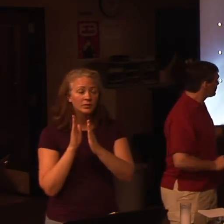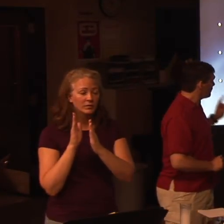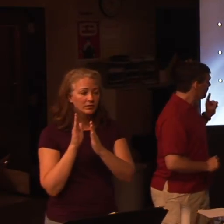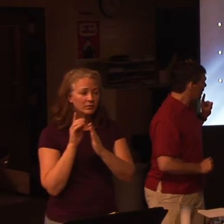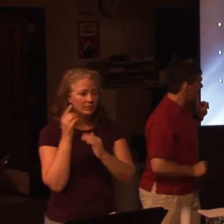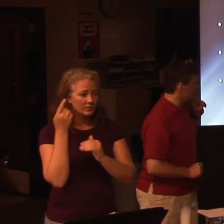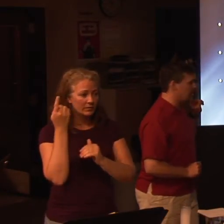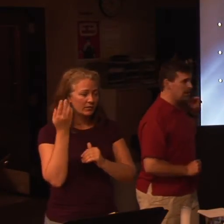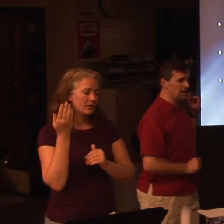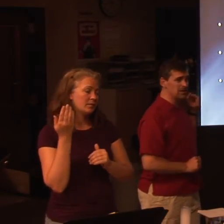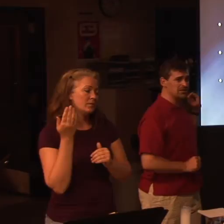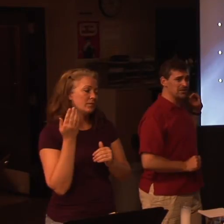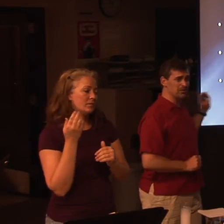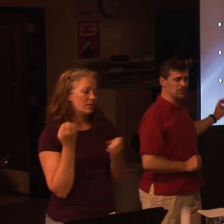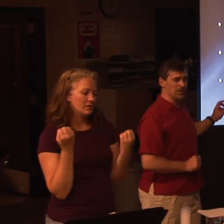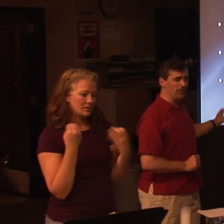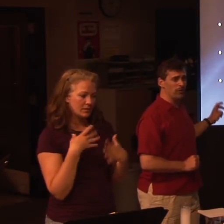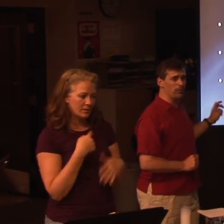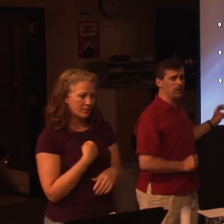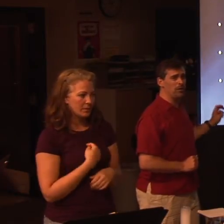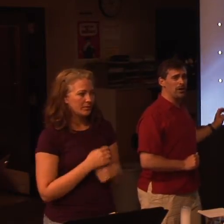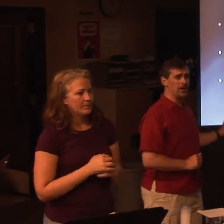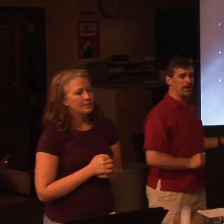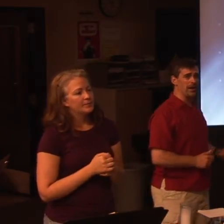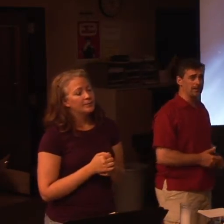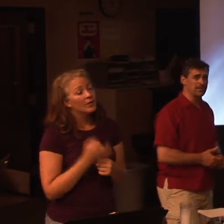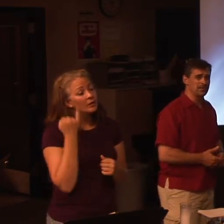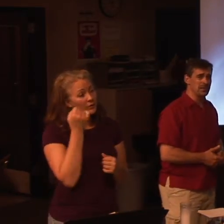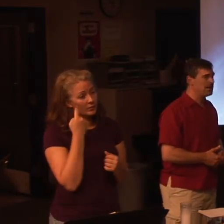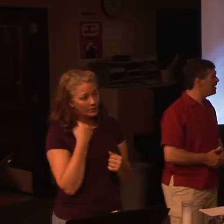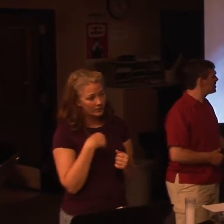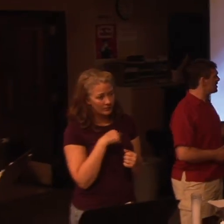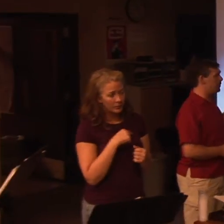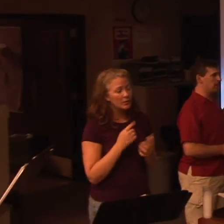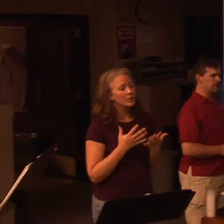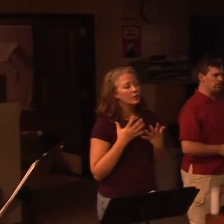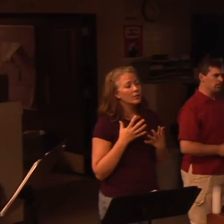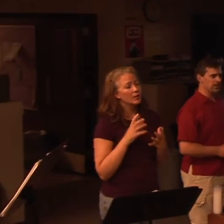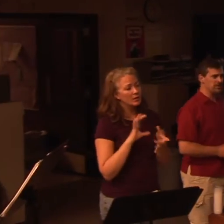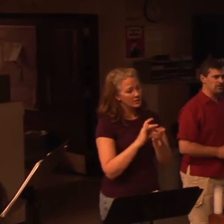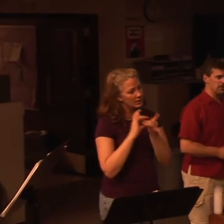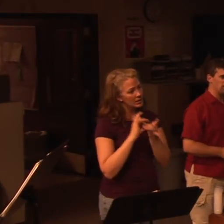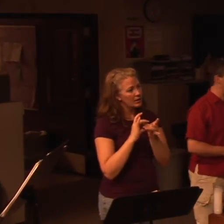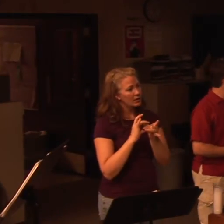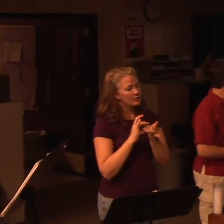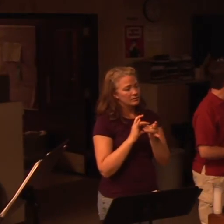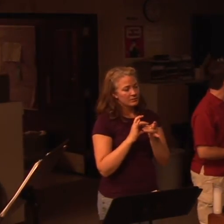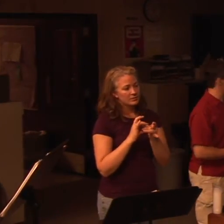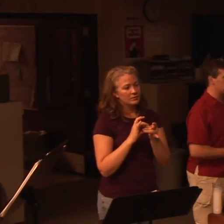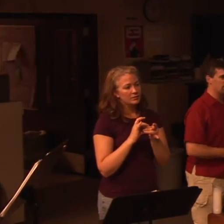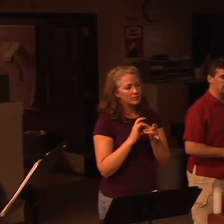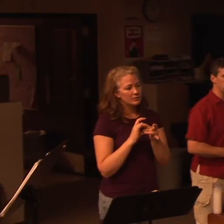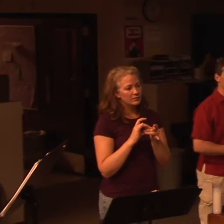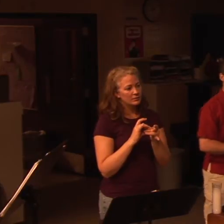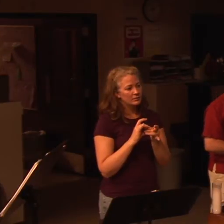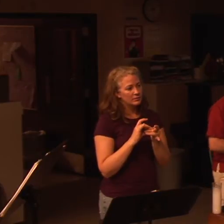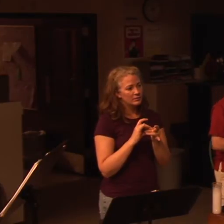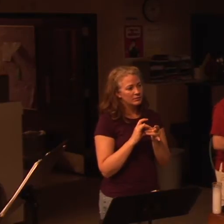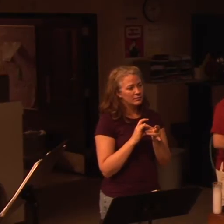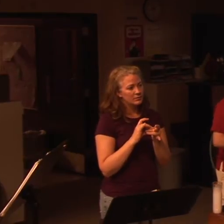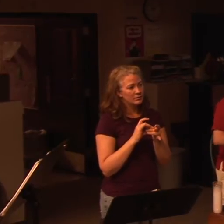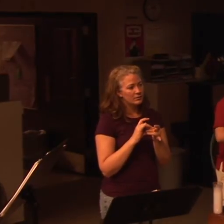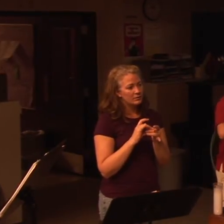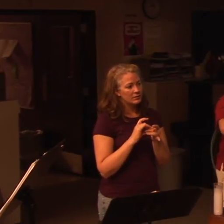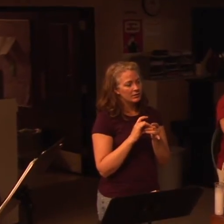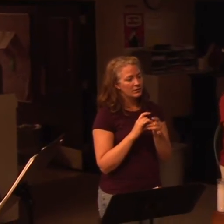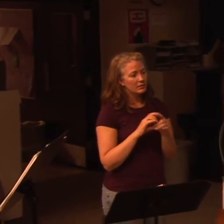right, and you know, so if we really want to connect, see, it's not about saying, "Believe this is the right way." I want to keep that last one in